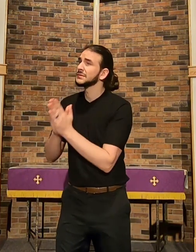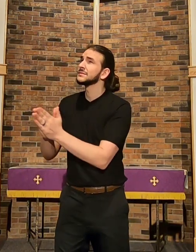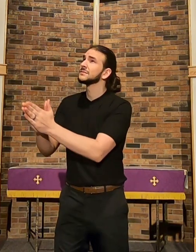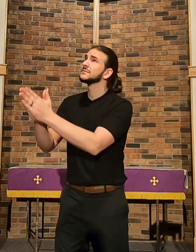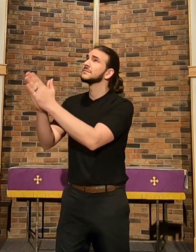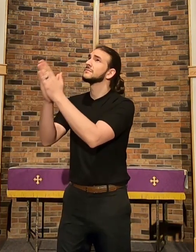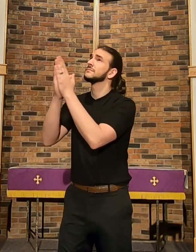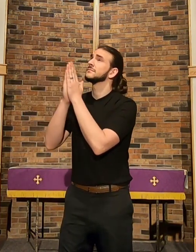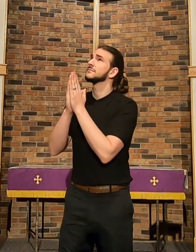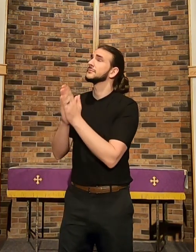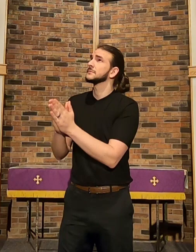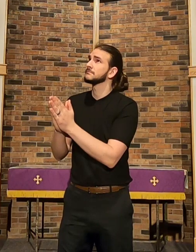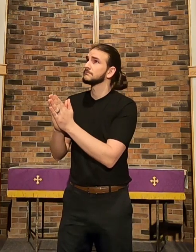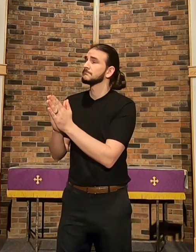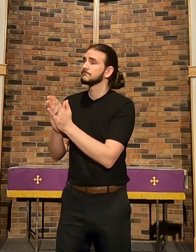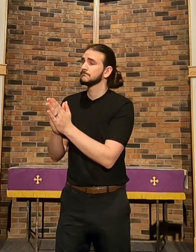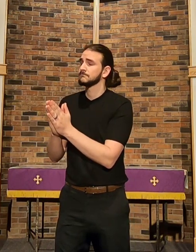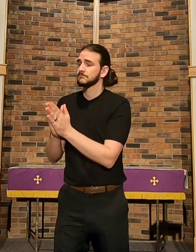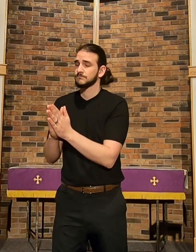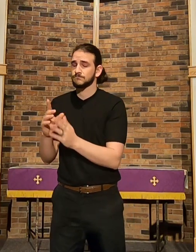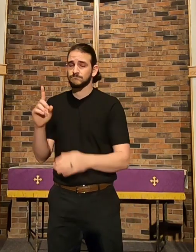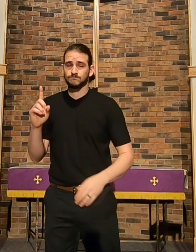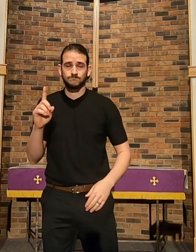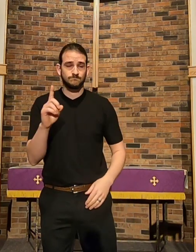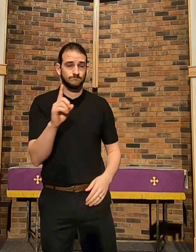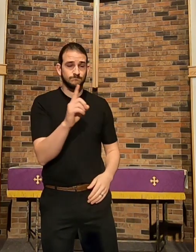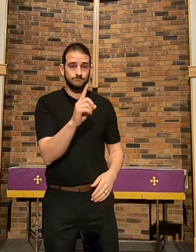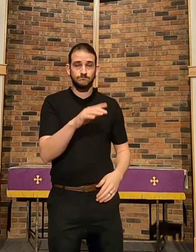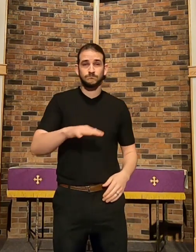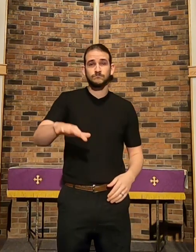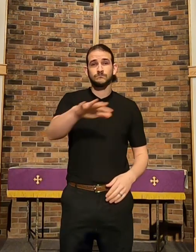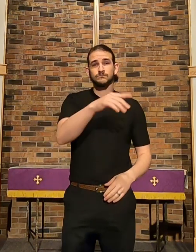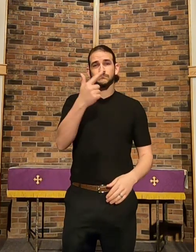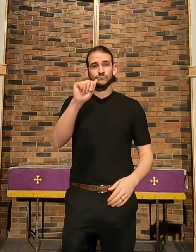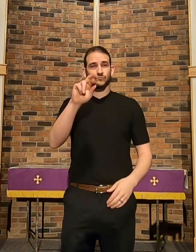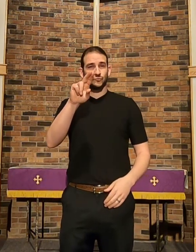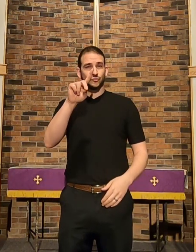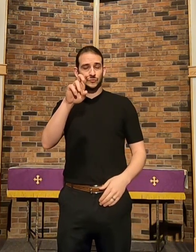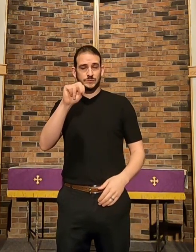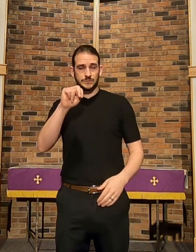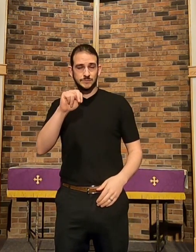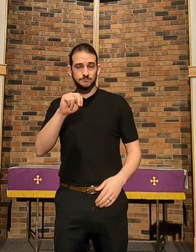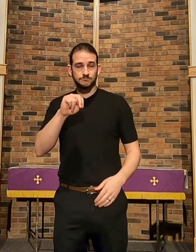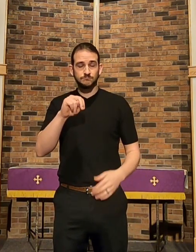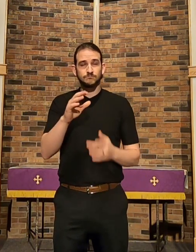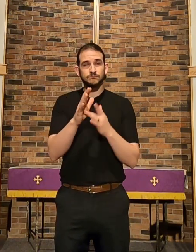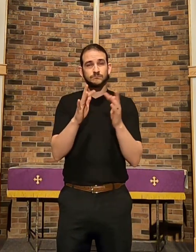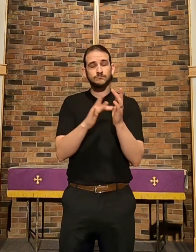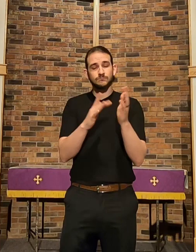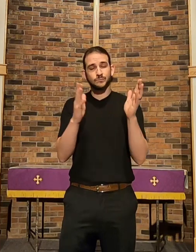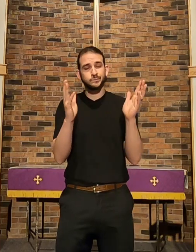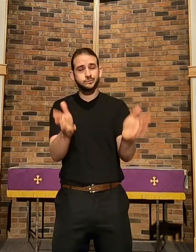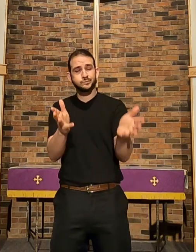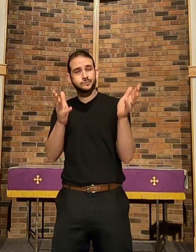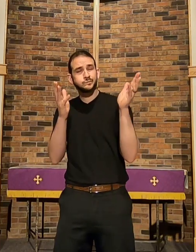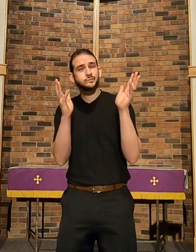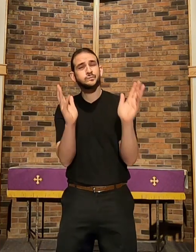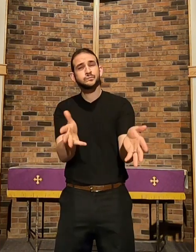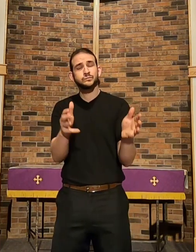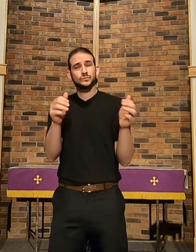In the garden, after praying, Jesus was still speaking with Peter, James, and John.